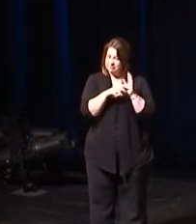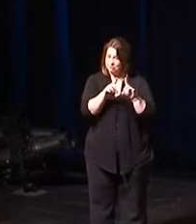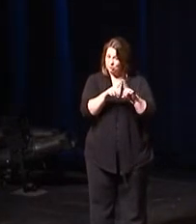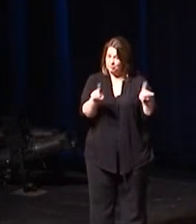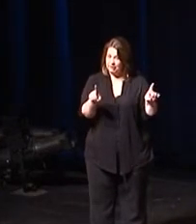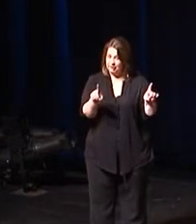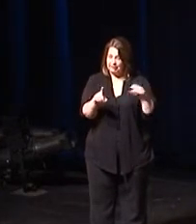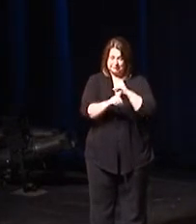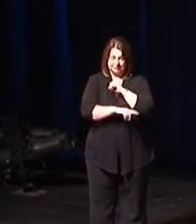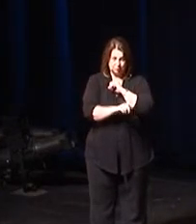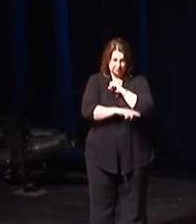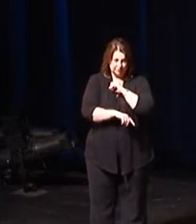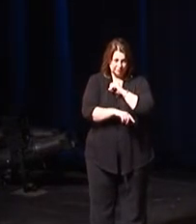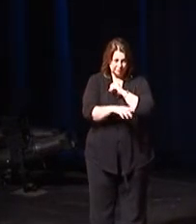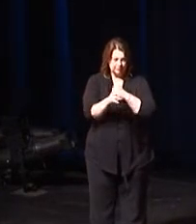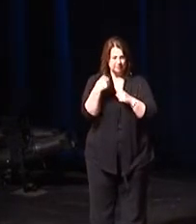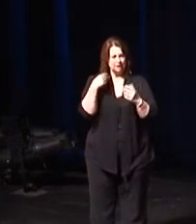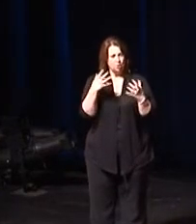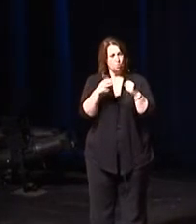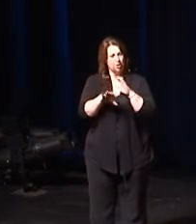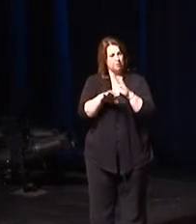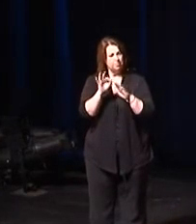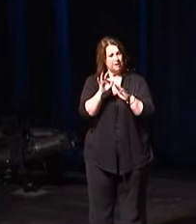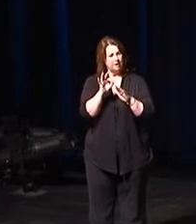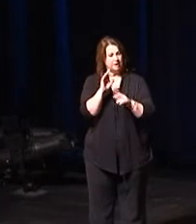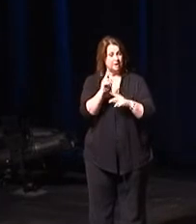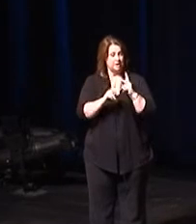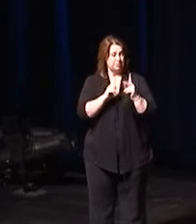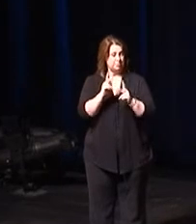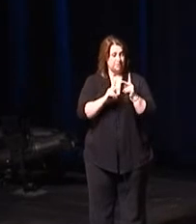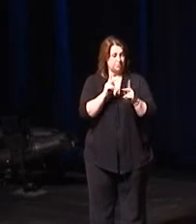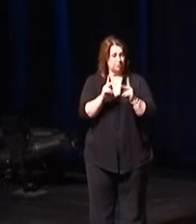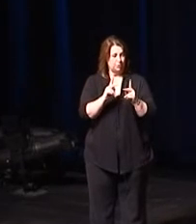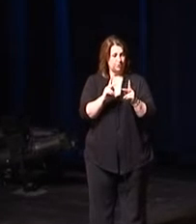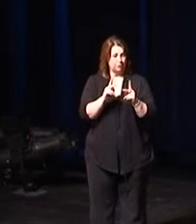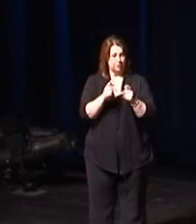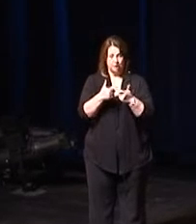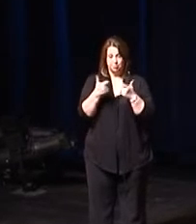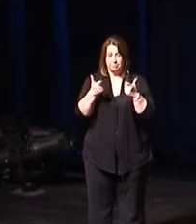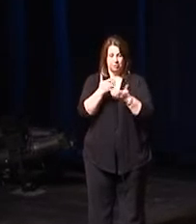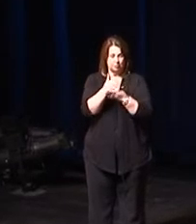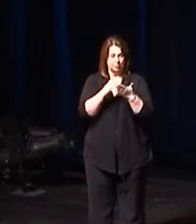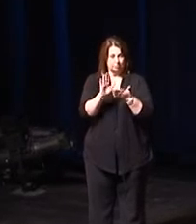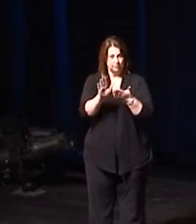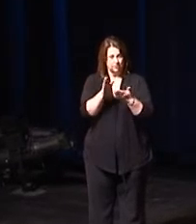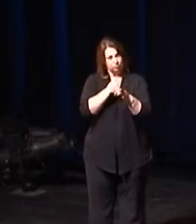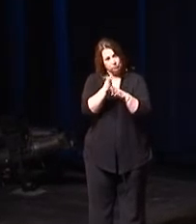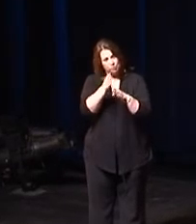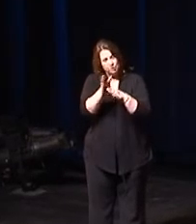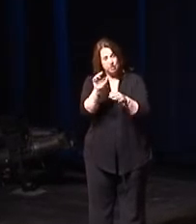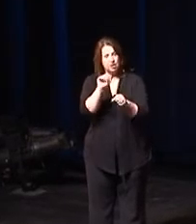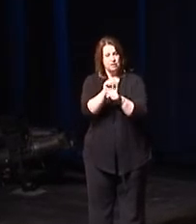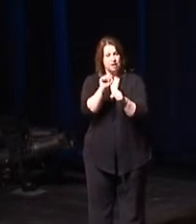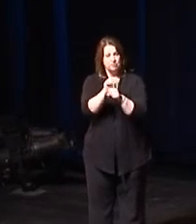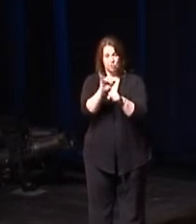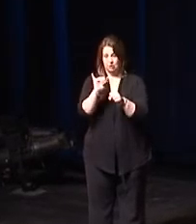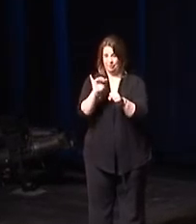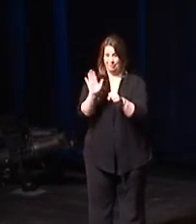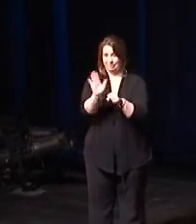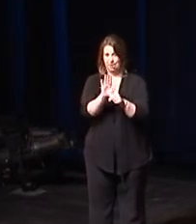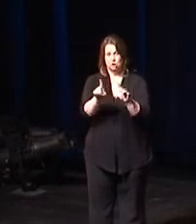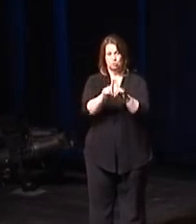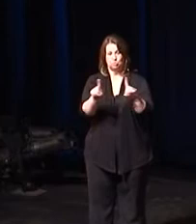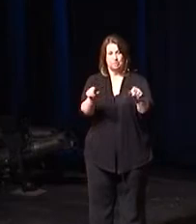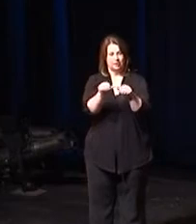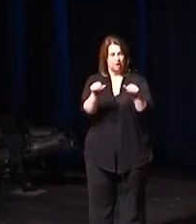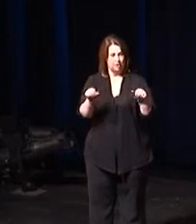discipline, and I'd want to pick people where professionally, for at least a good portion of their career, they worked in their degree area. So you'd get